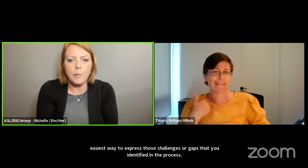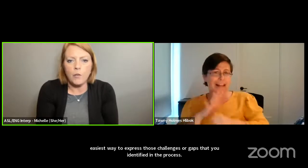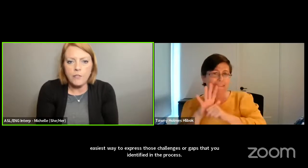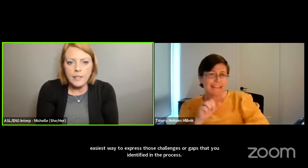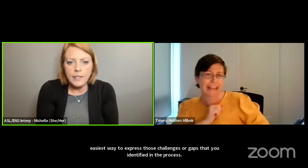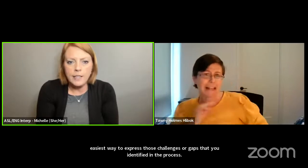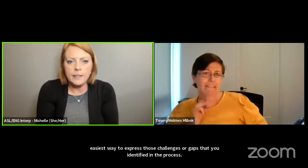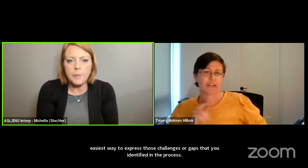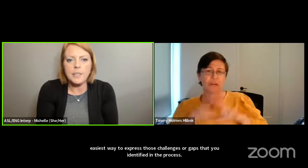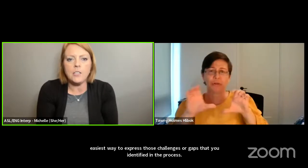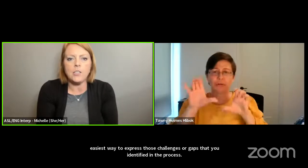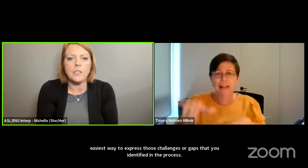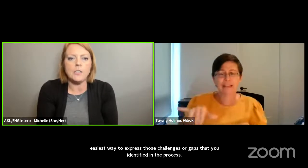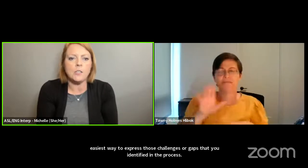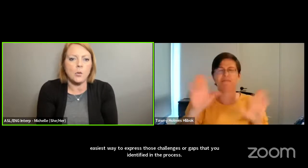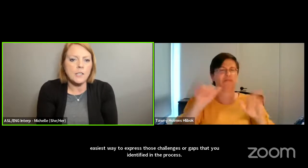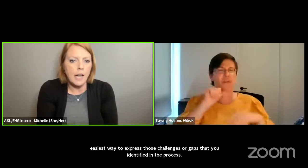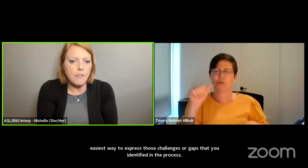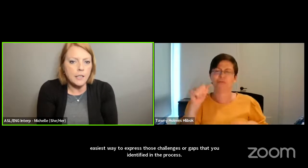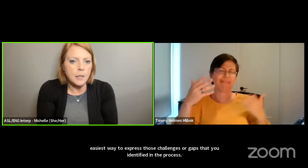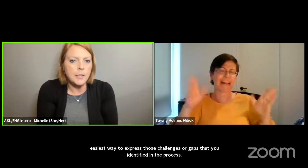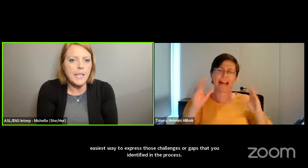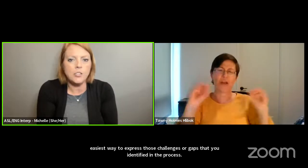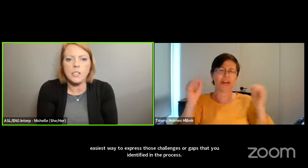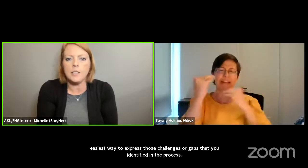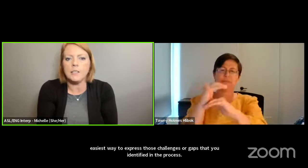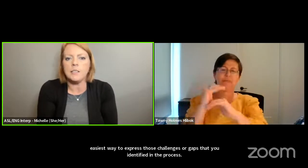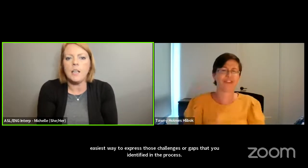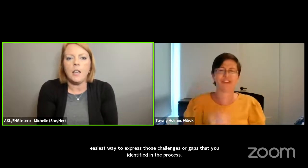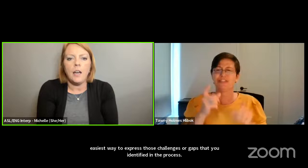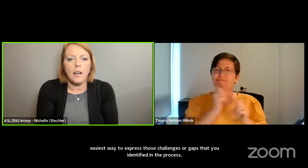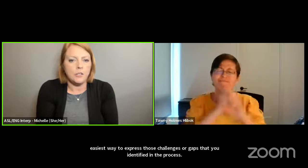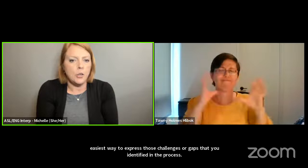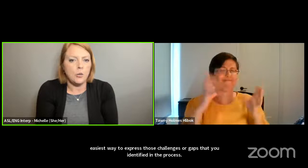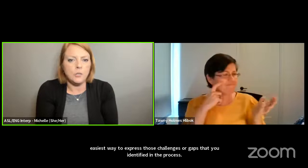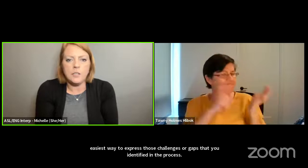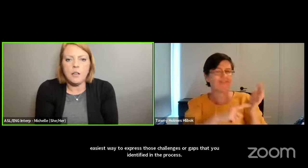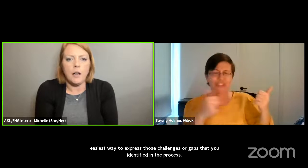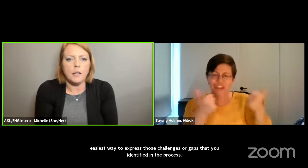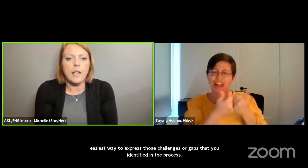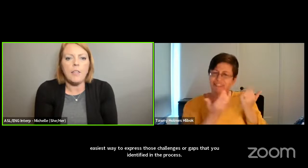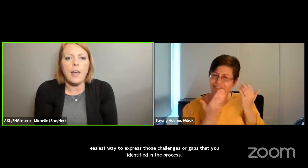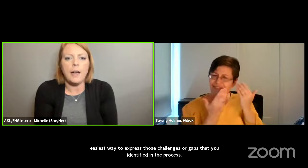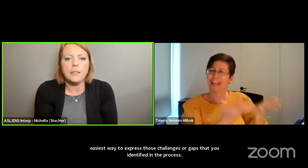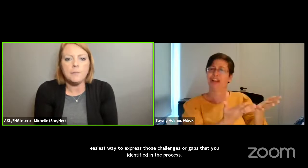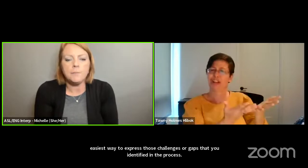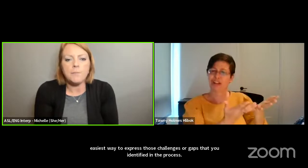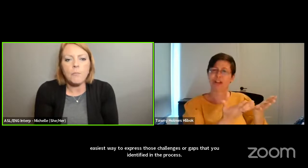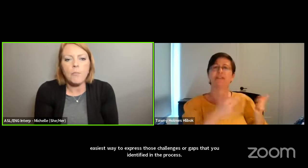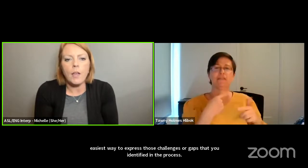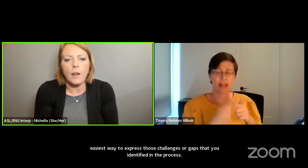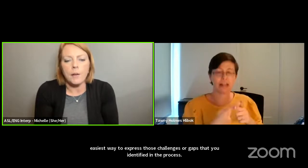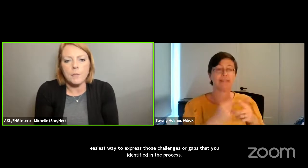Don't worry about funding limitations or staffing limitations. Don't let